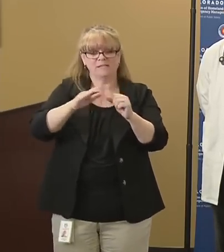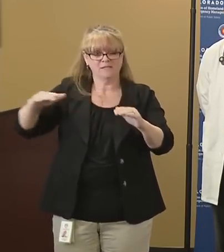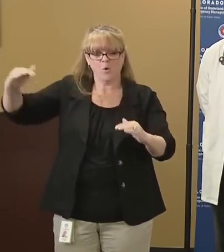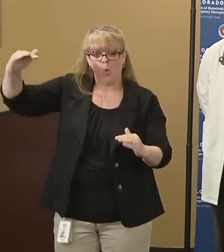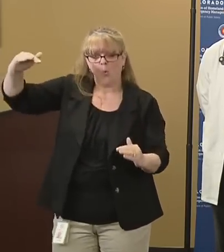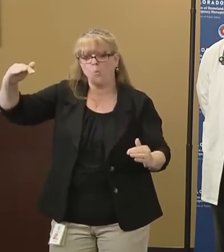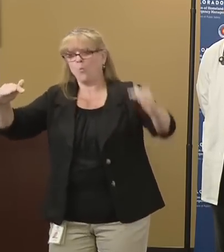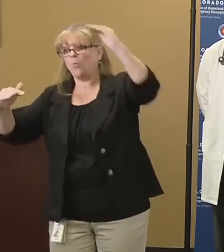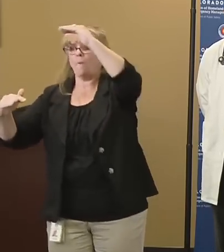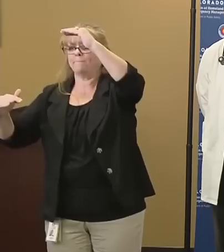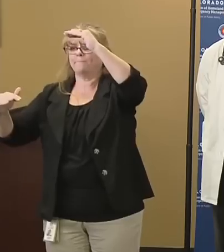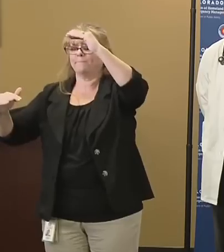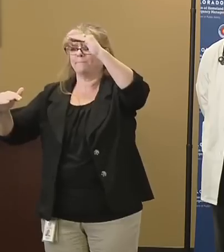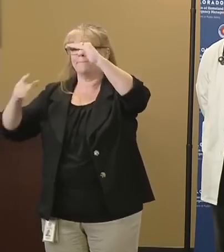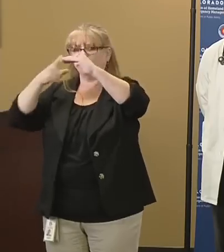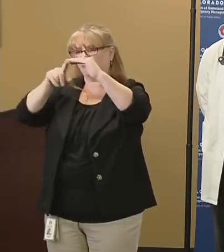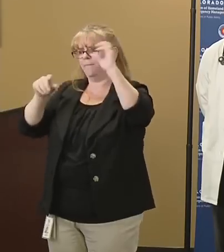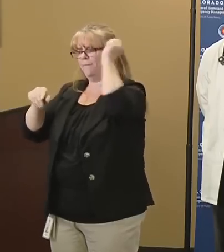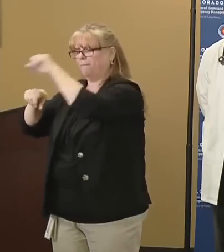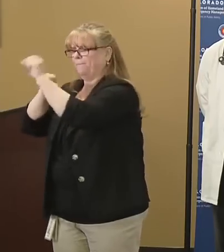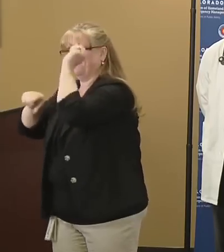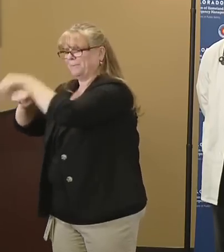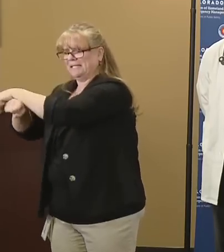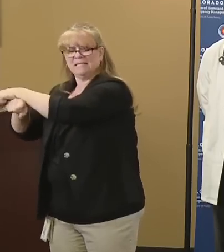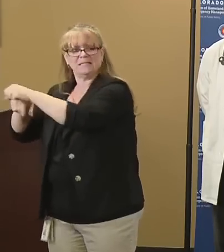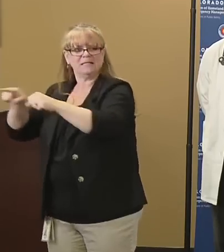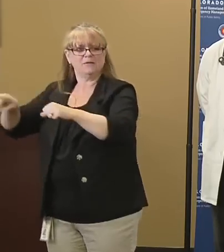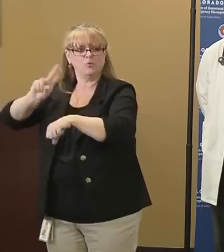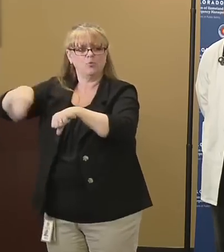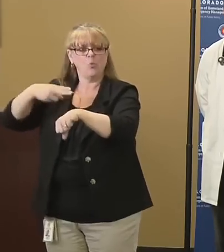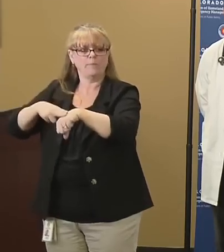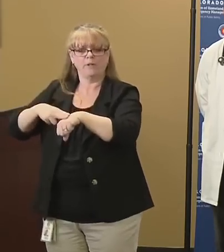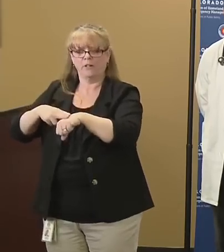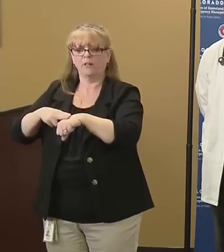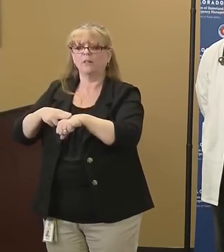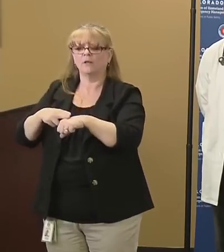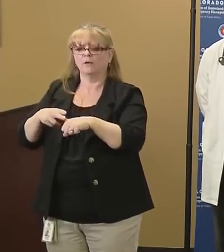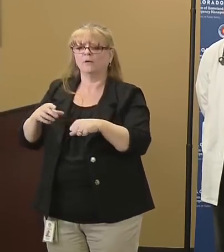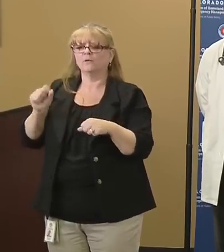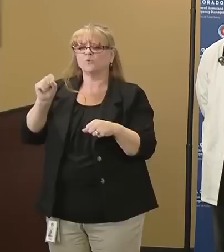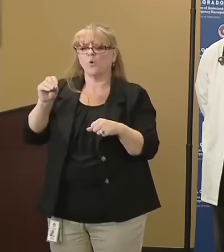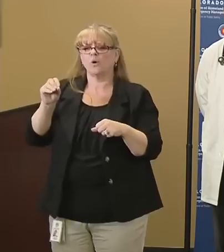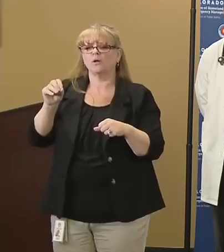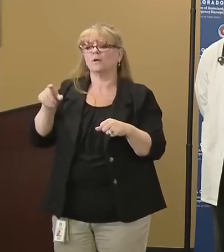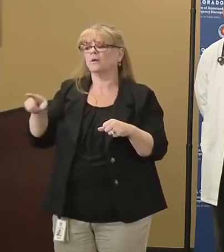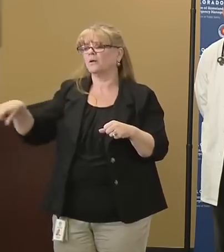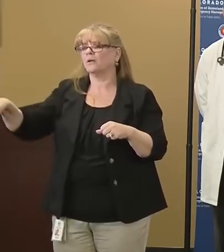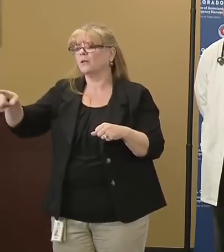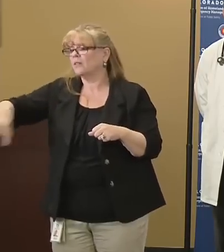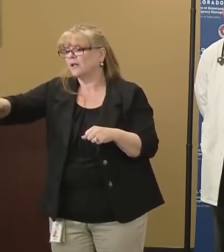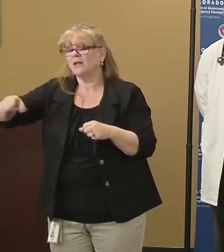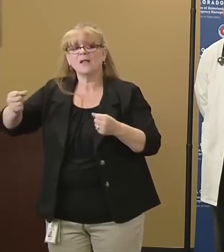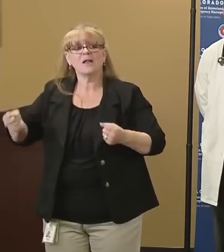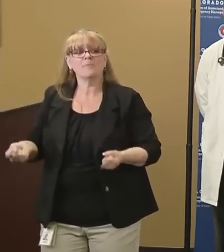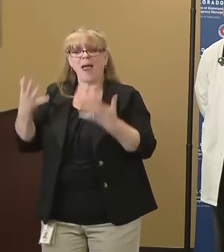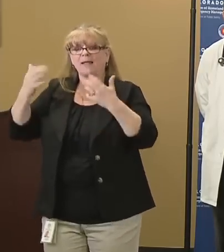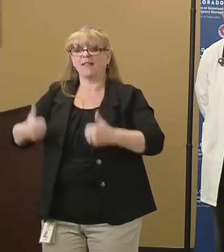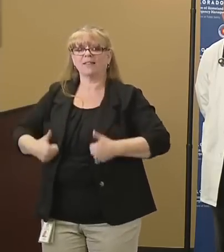Again, certainly delaying anything that's elective, but there's a lot of life-saving procedures that are not elective and need to be done in real time. Telephone, please.